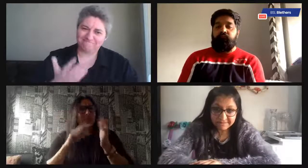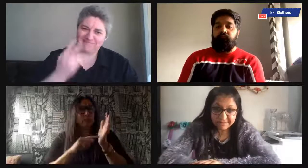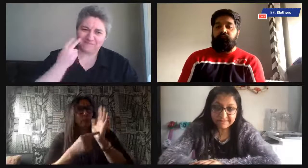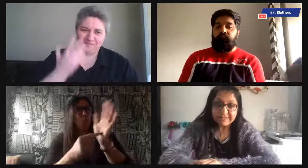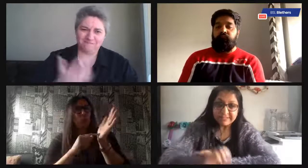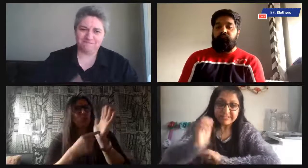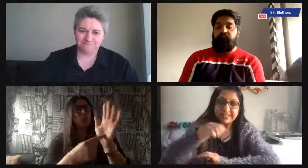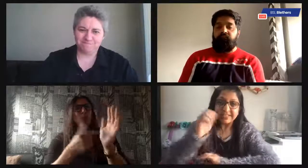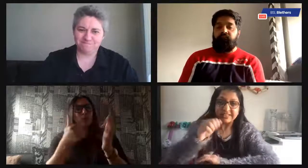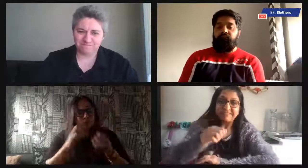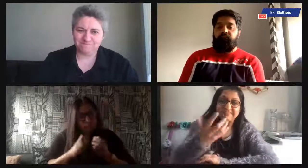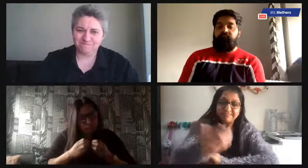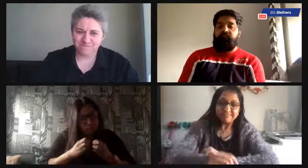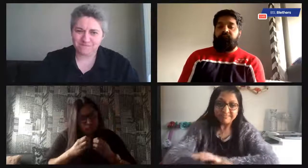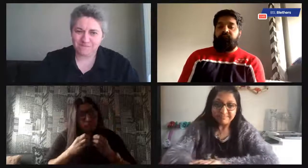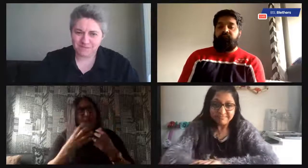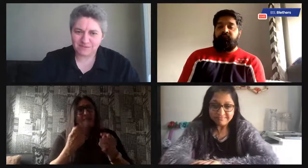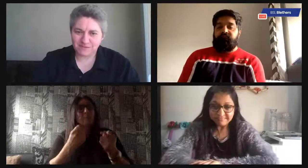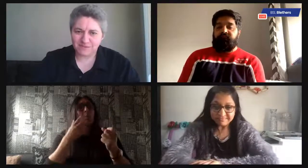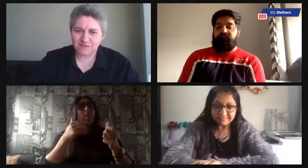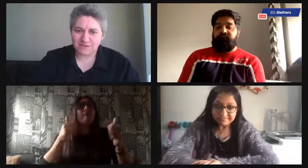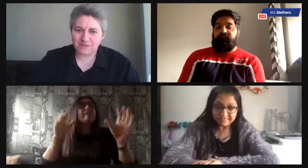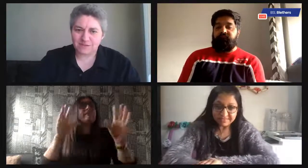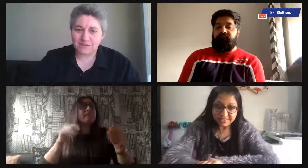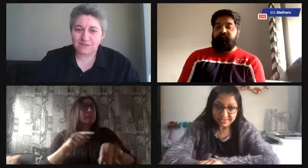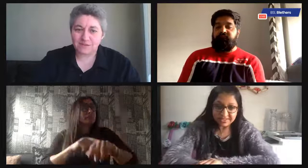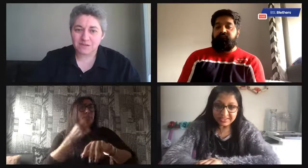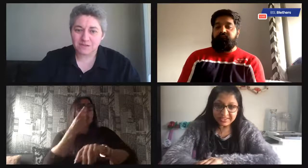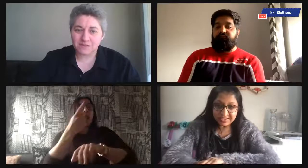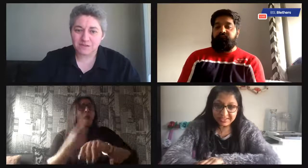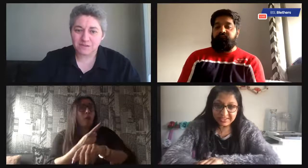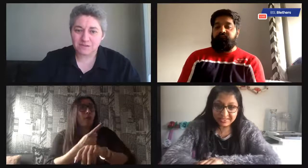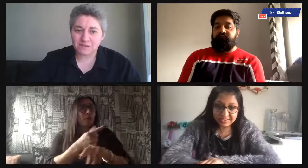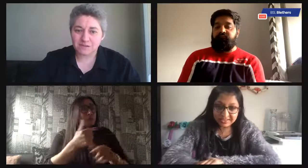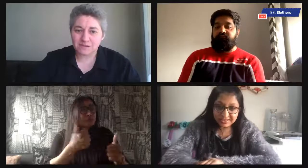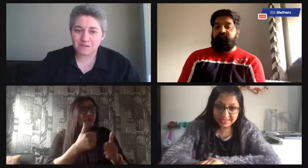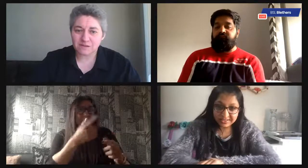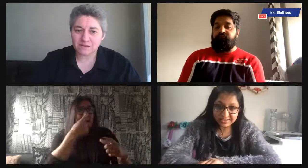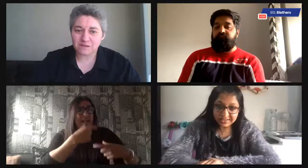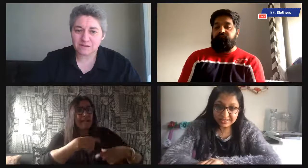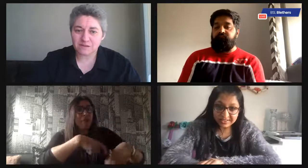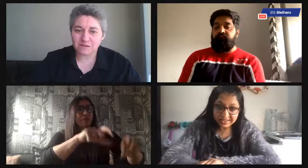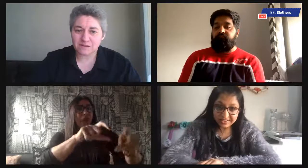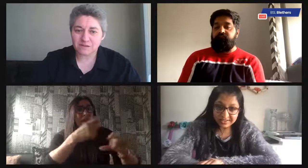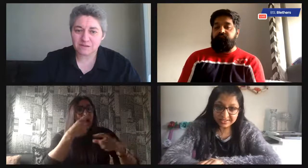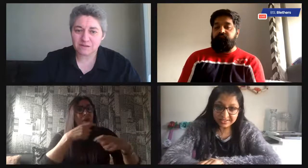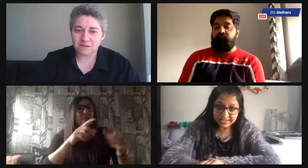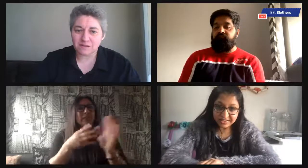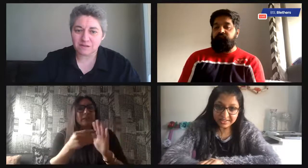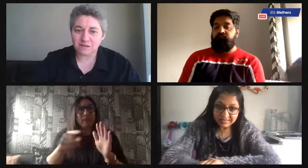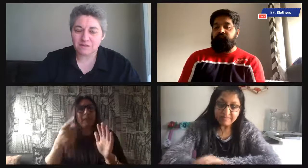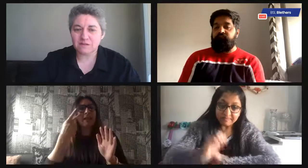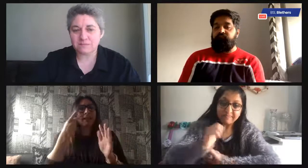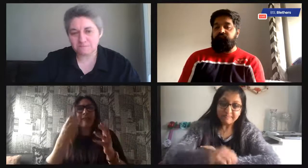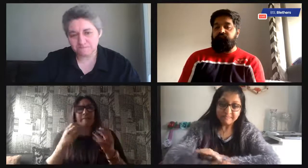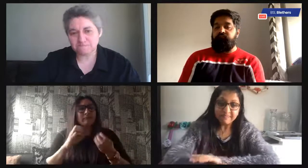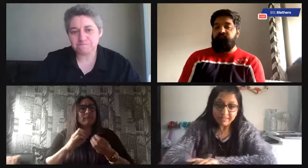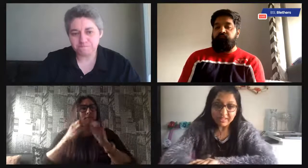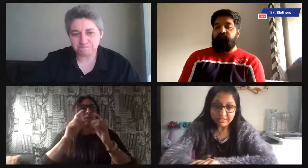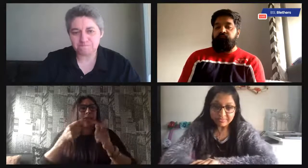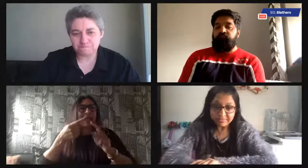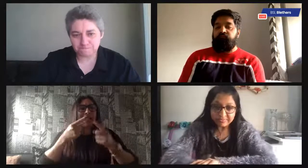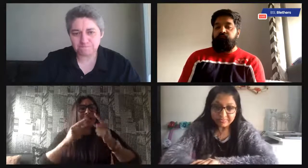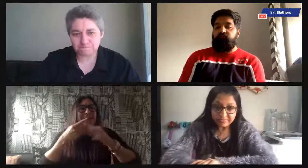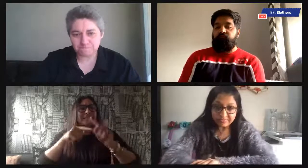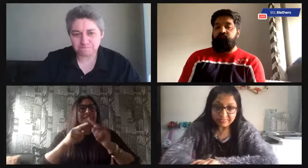Tasnim, what about yourself? I mean, it's been lovely that we've had the opportunity today to show the crafts, but what we do